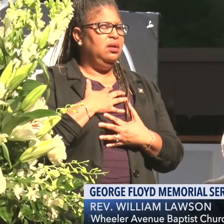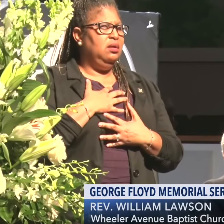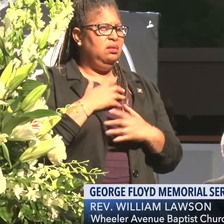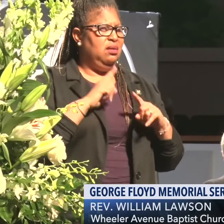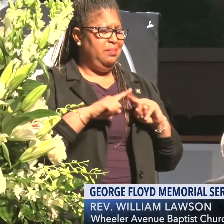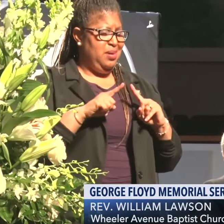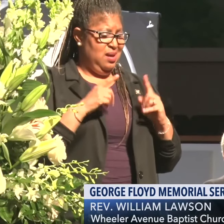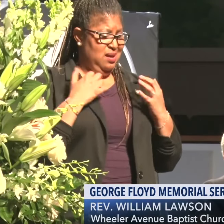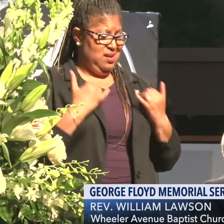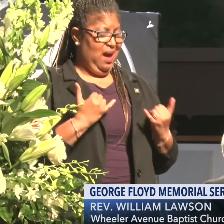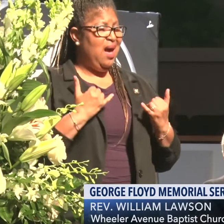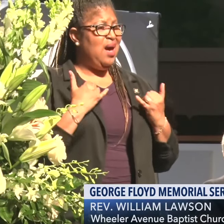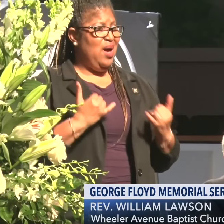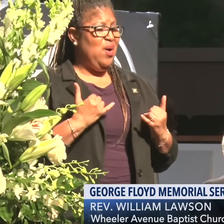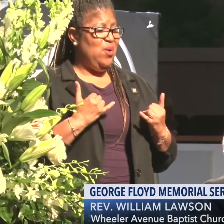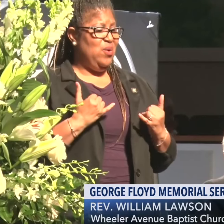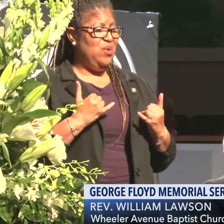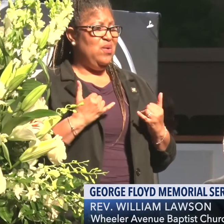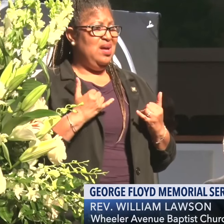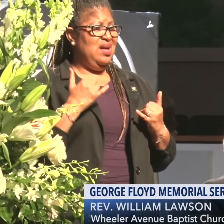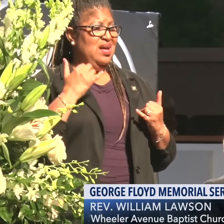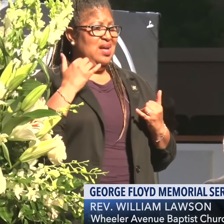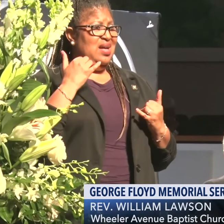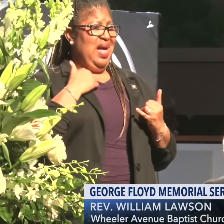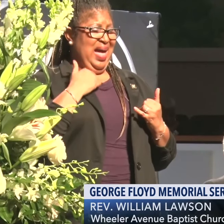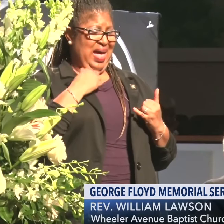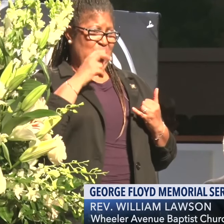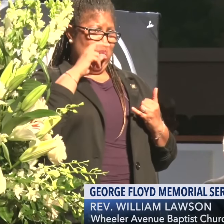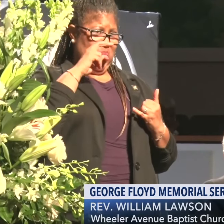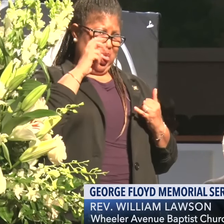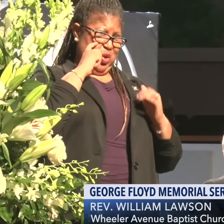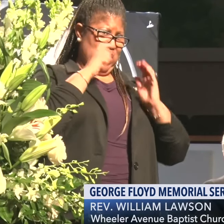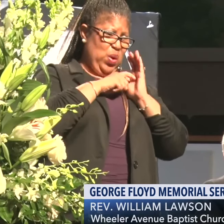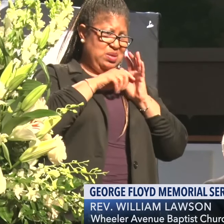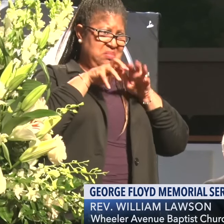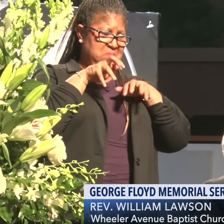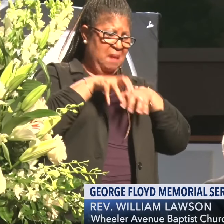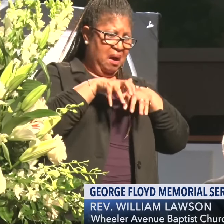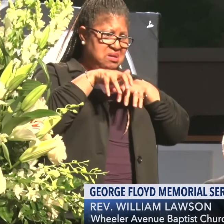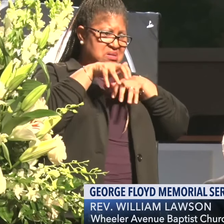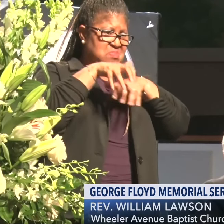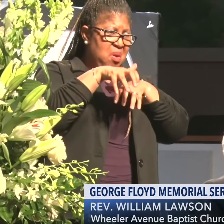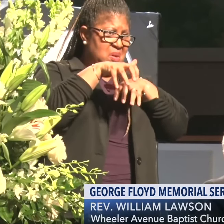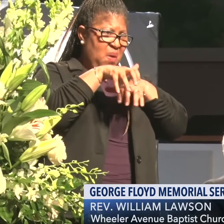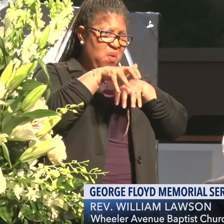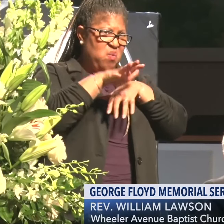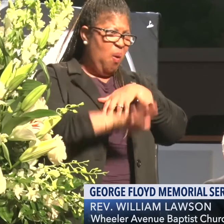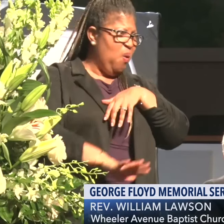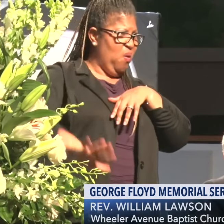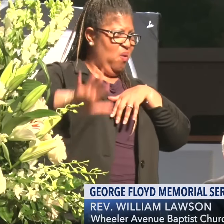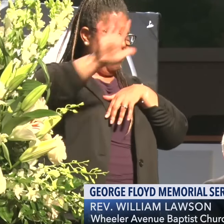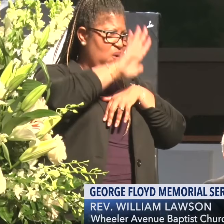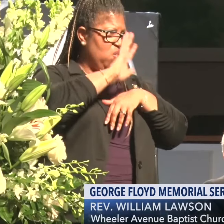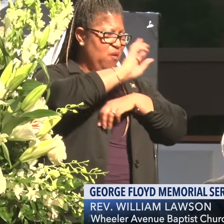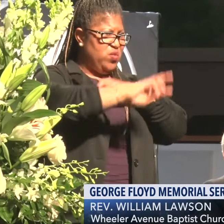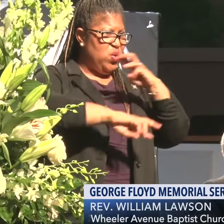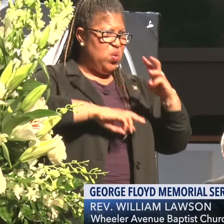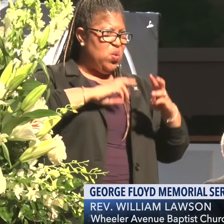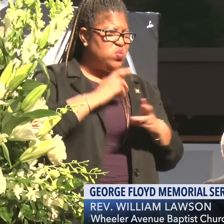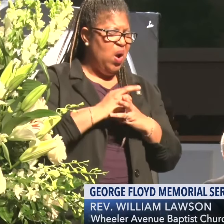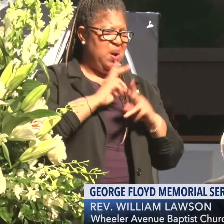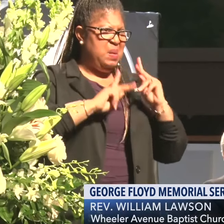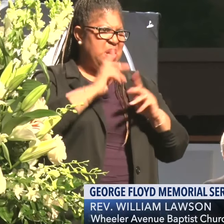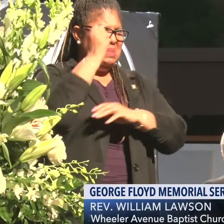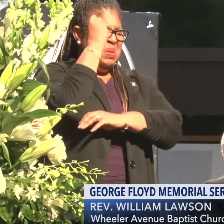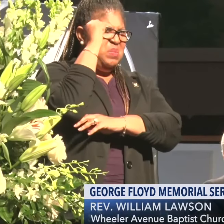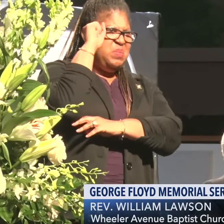But now as I look at marches all over the world, pro